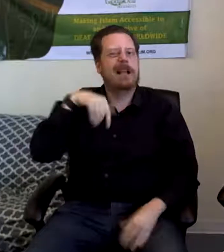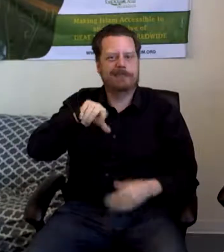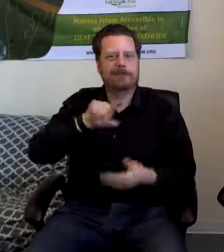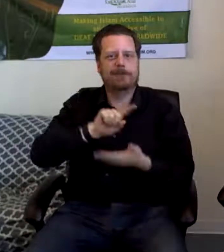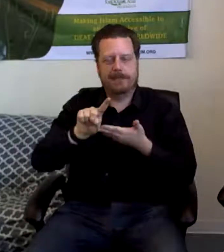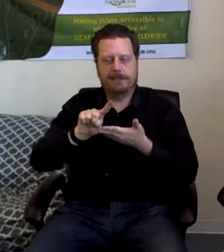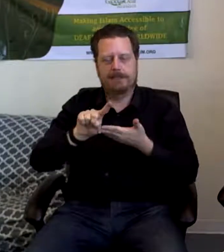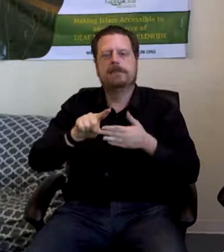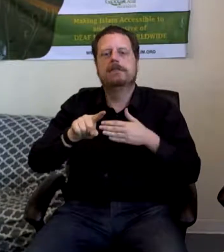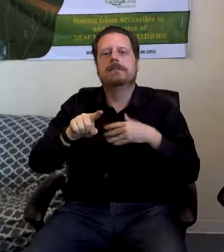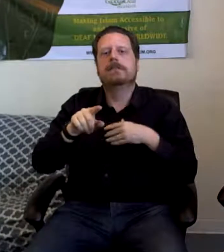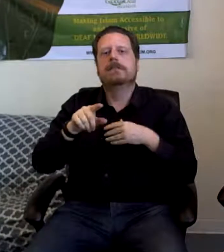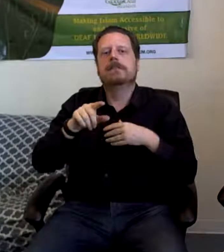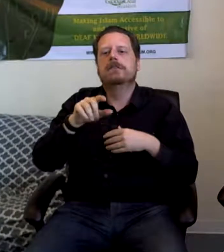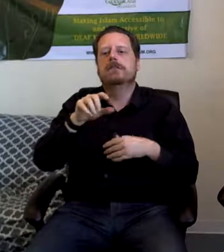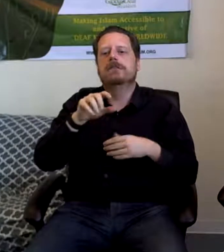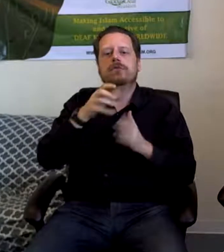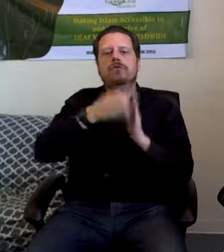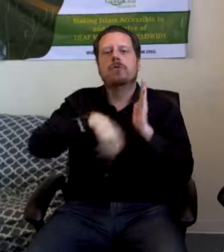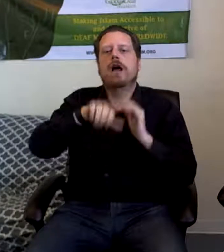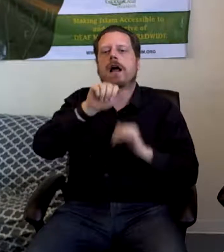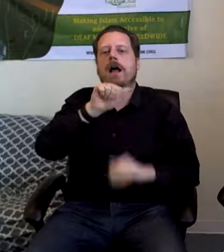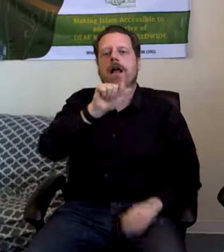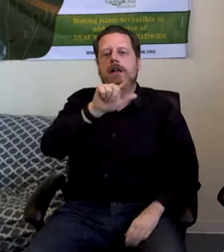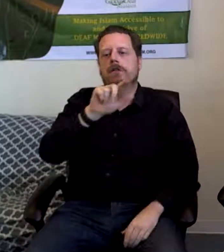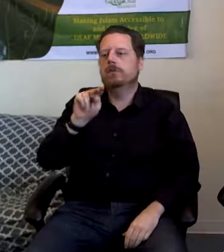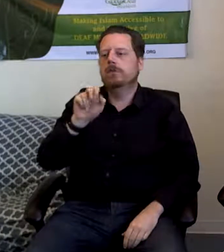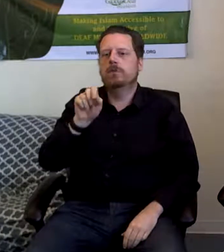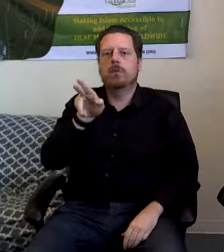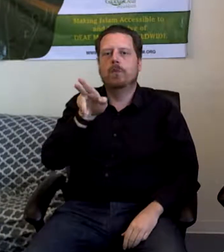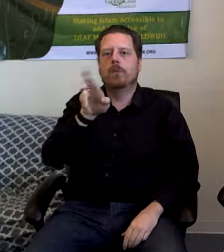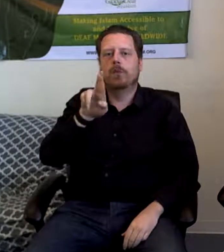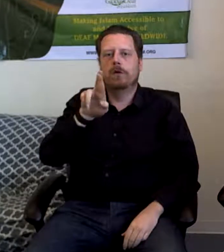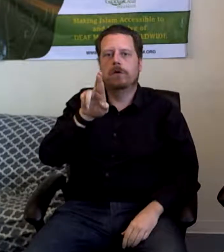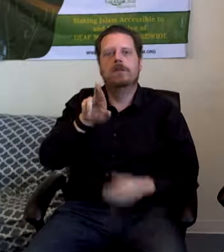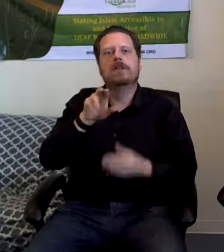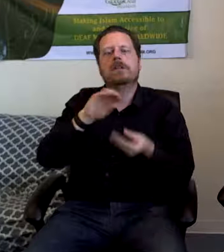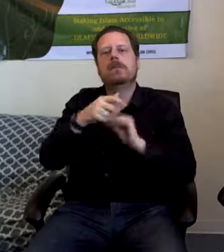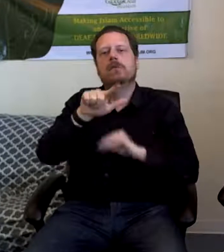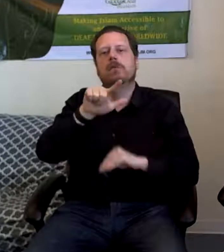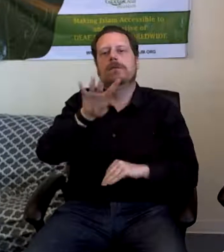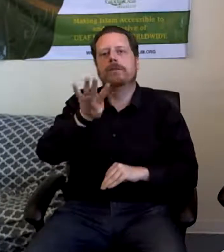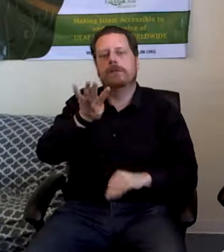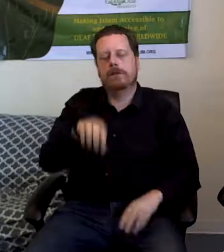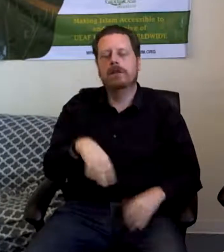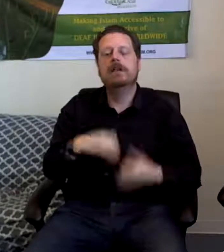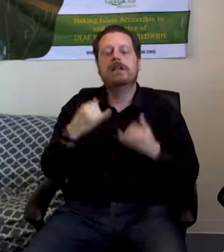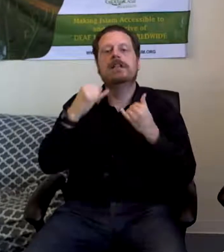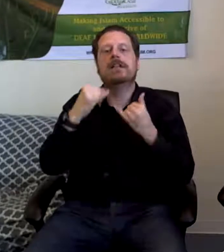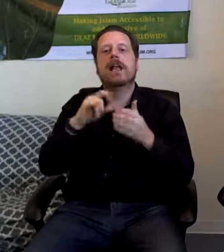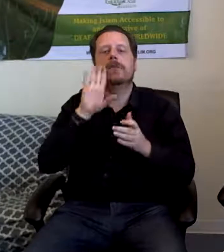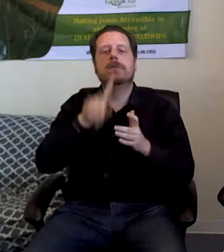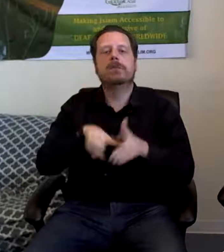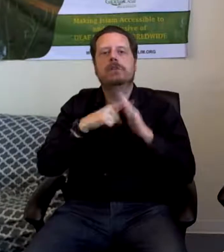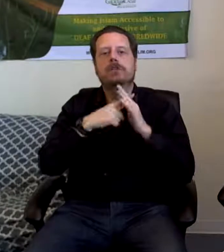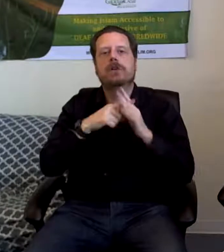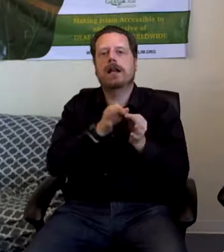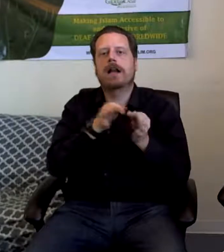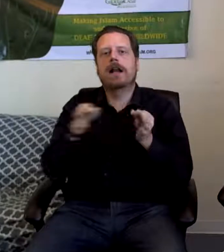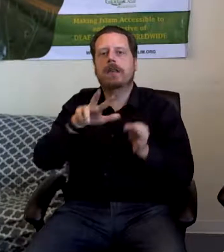from Surah An-Noor, Surah number 24. And today we are resuming from ayah